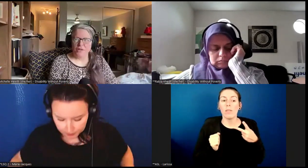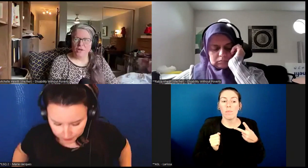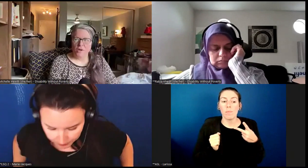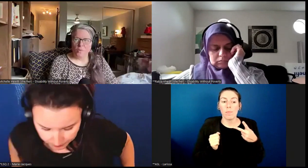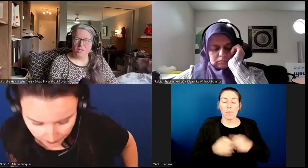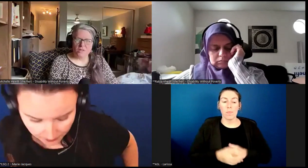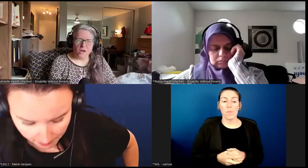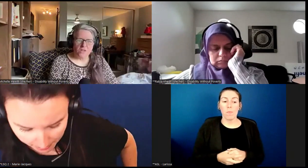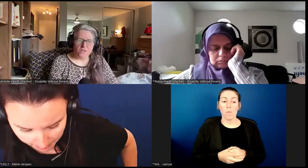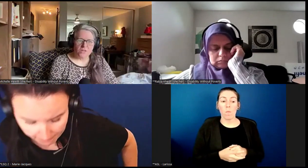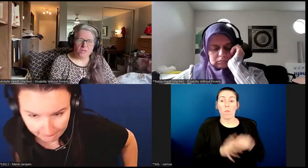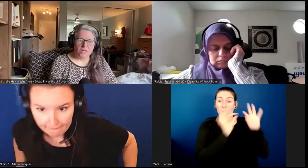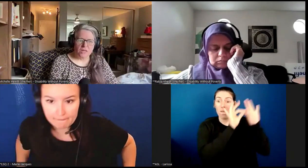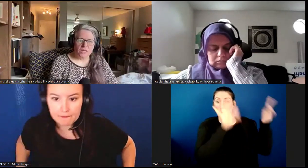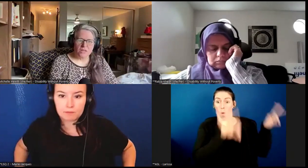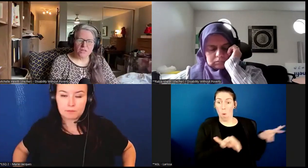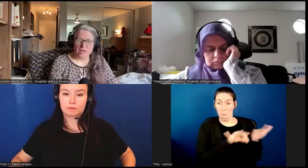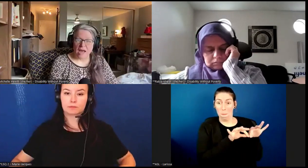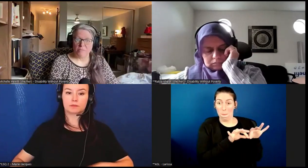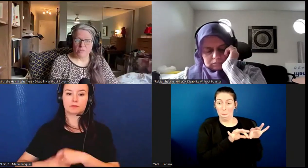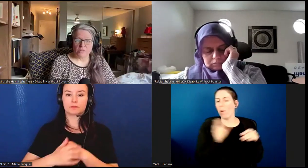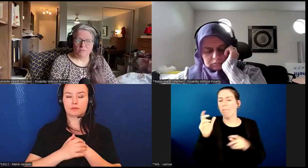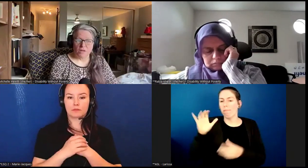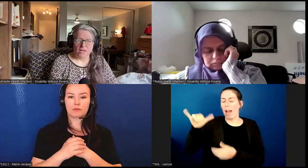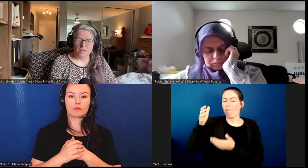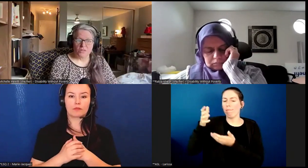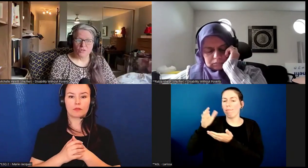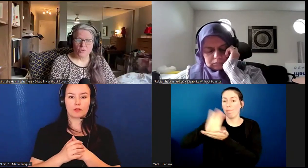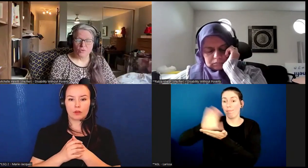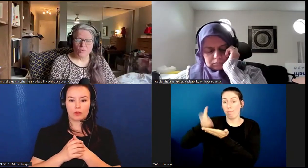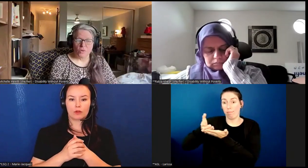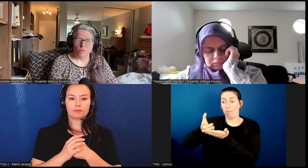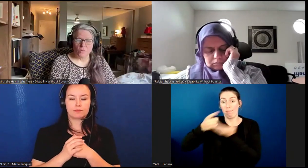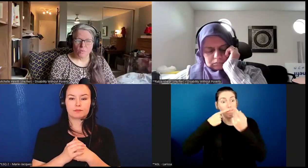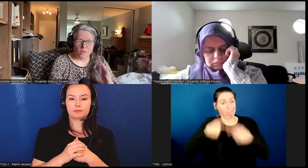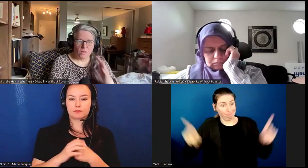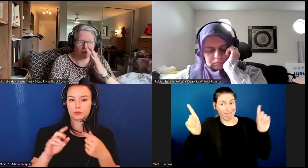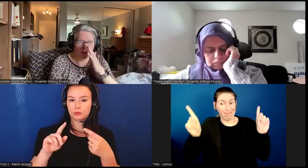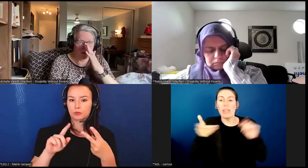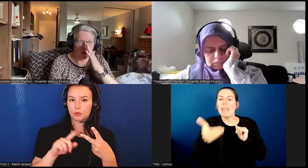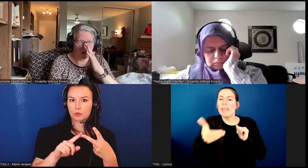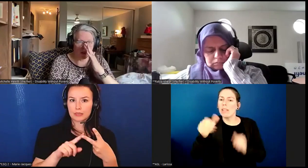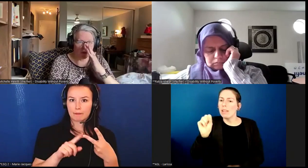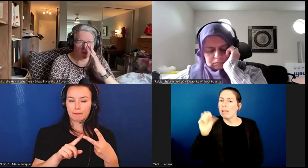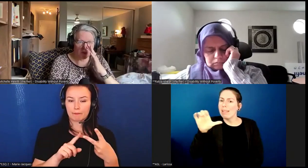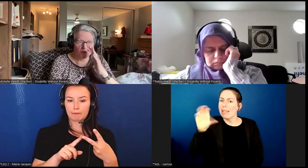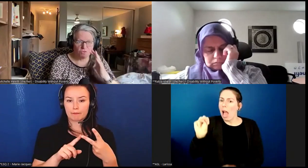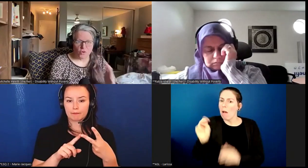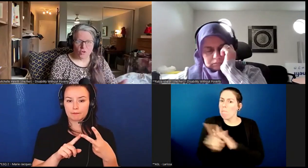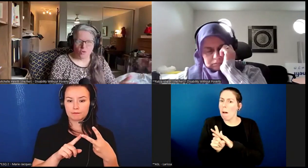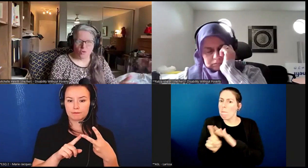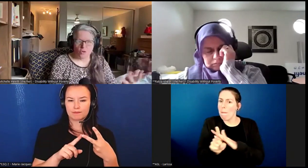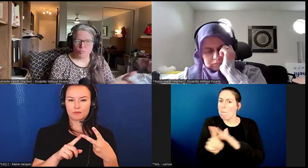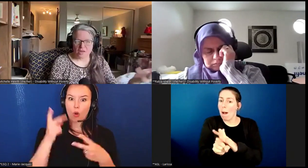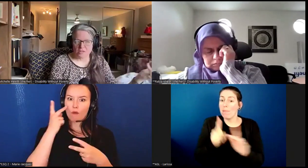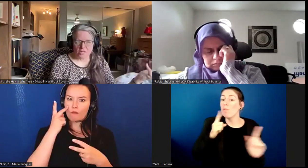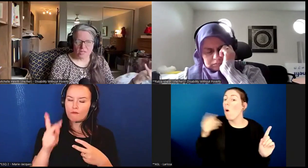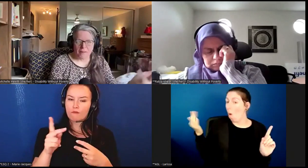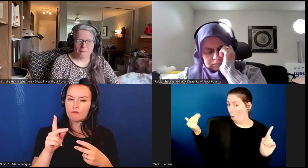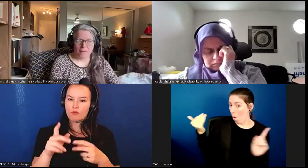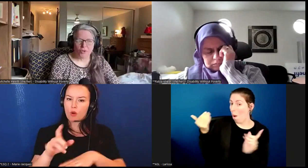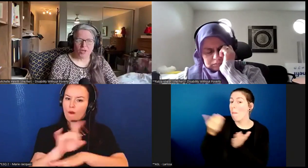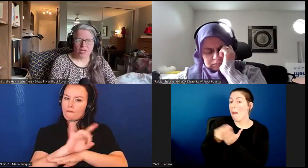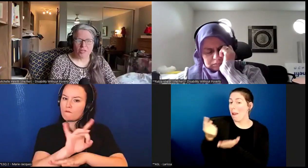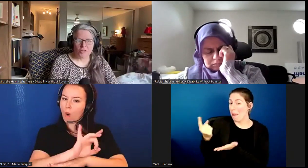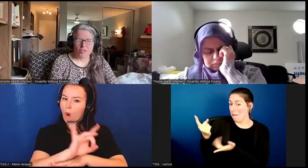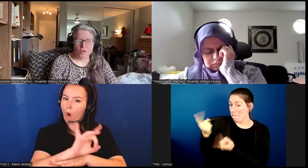after, we started to see scams relating to, we can do this for you, just pay us this amount